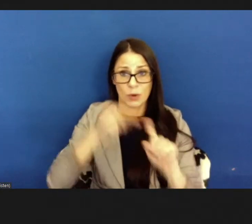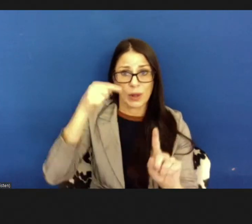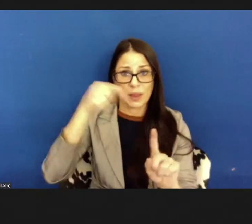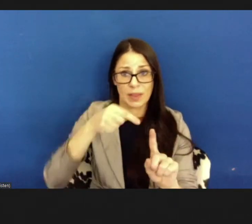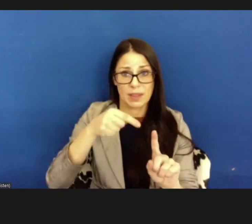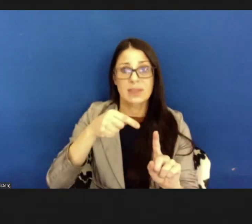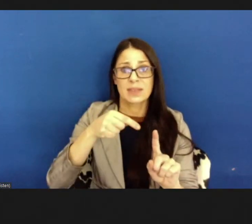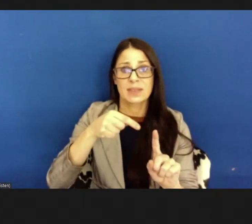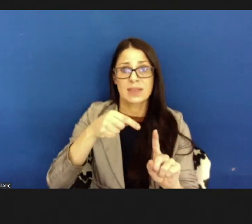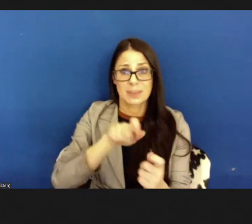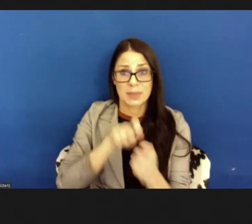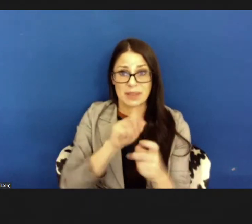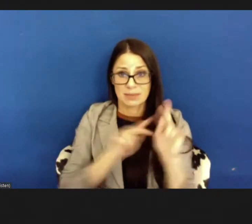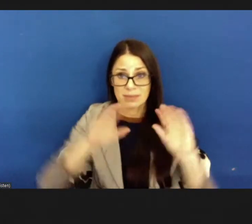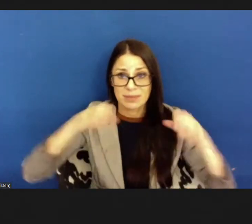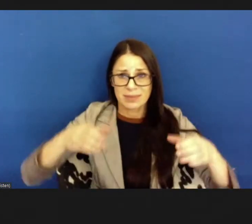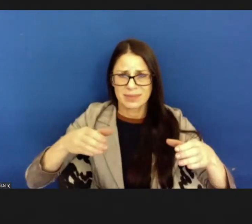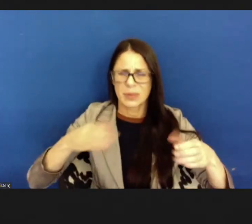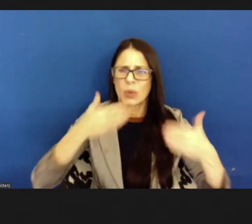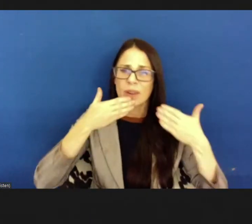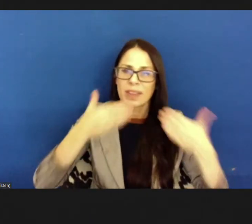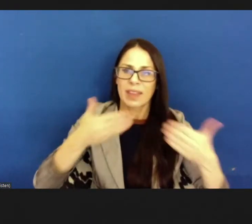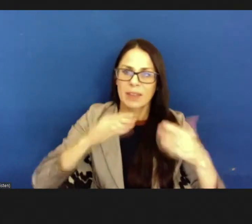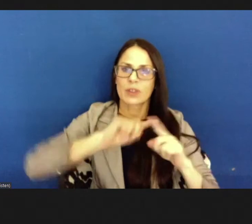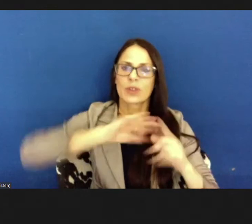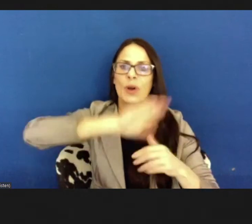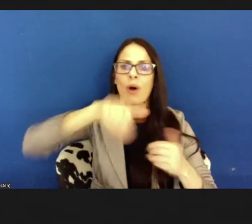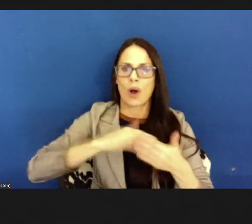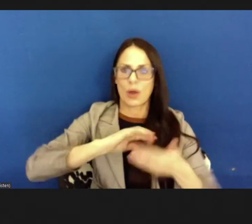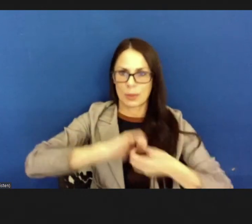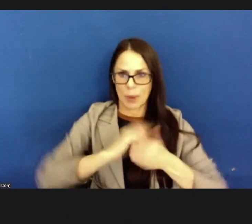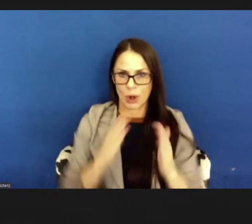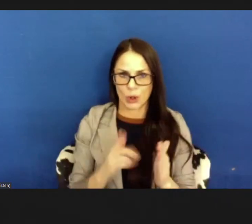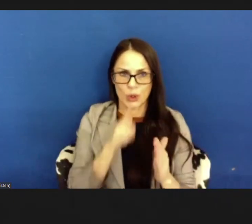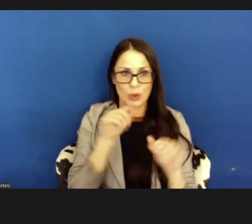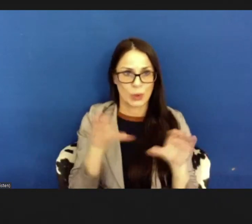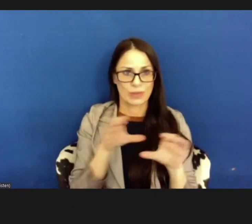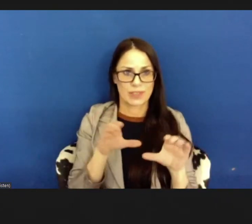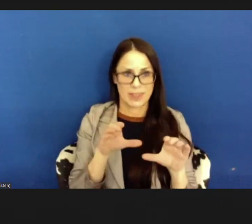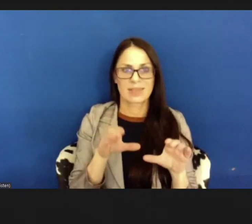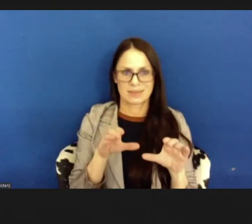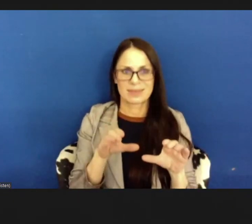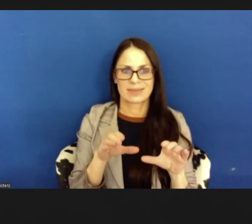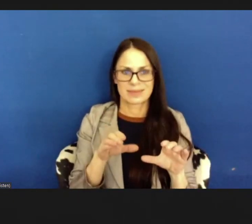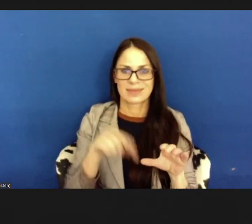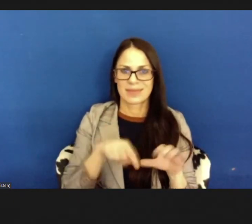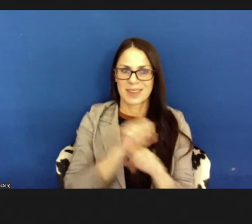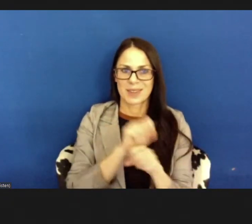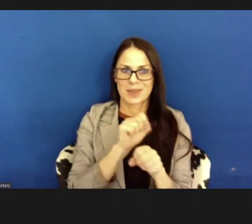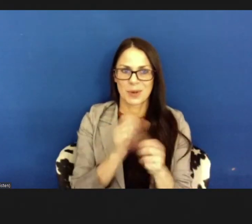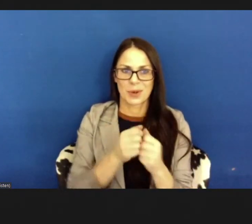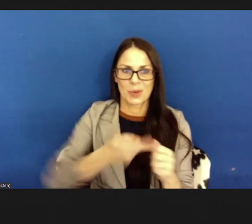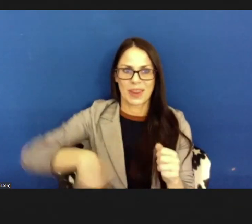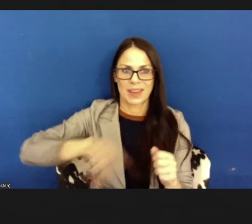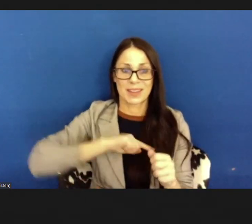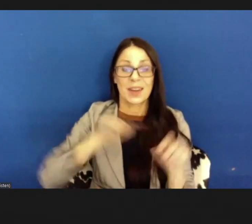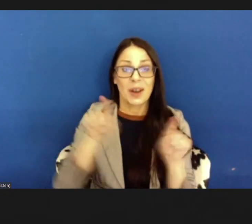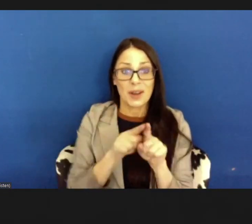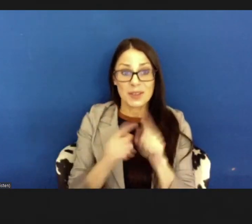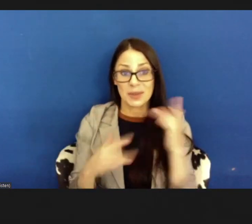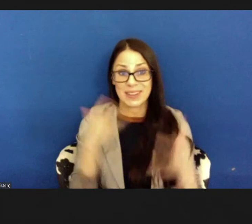We're really, really thankful to all of our partners who have done this work with us, and also very excited to say